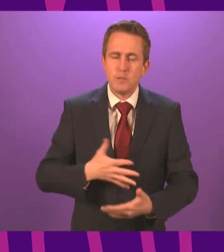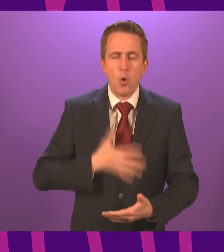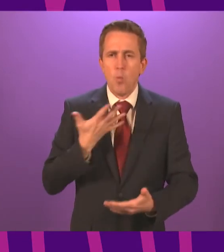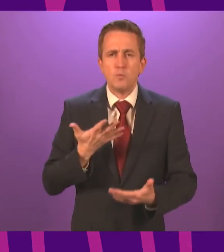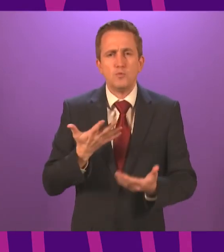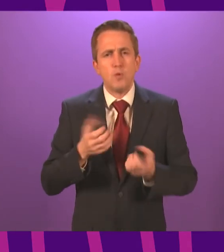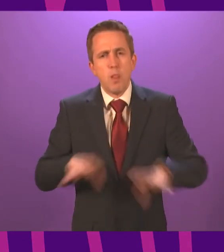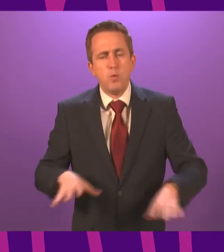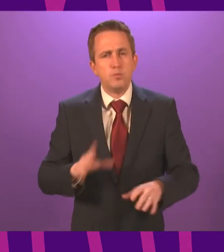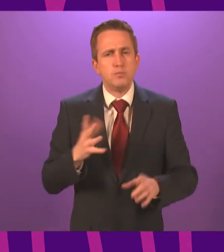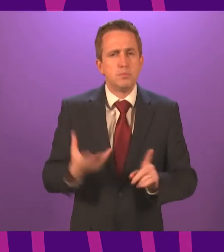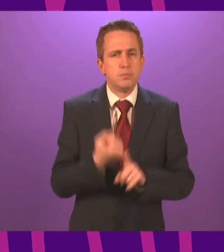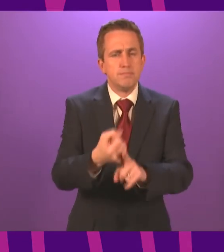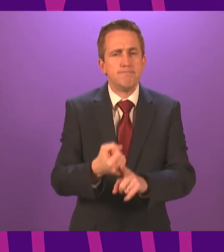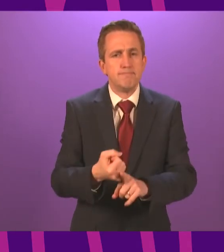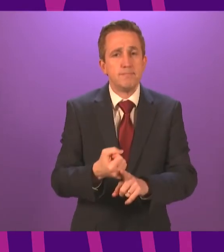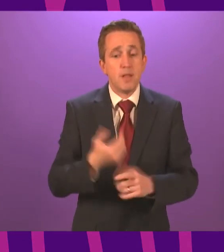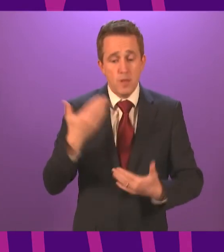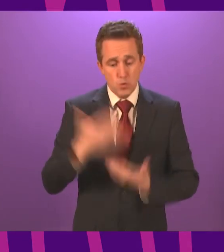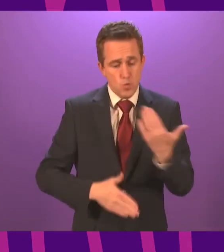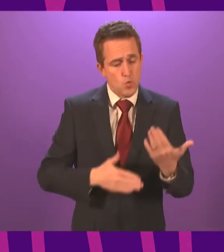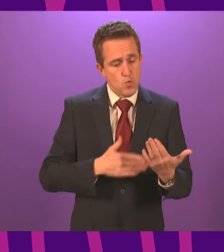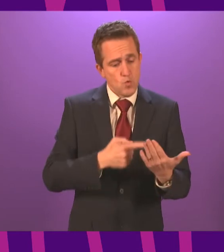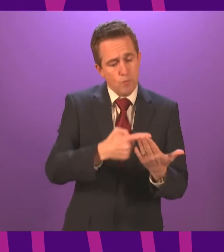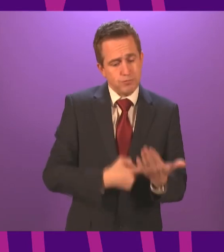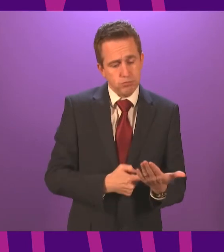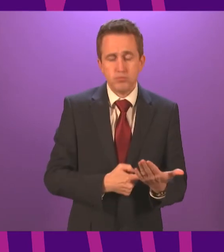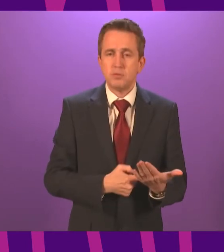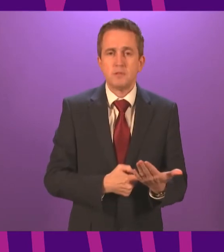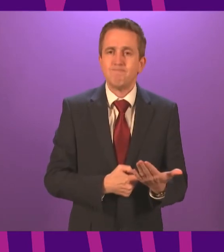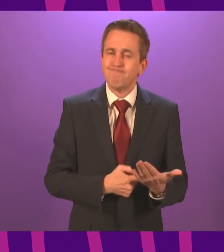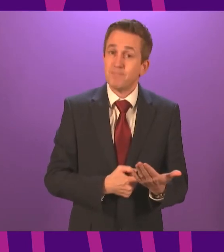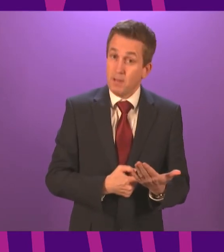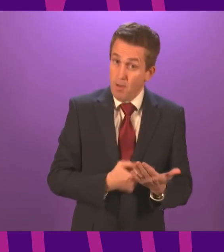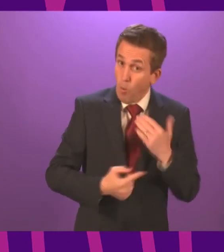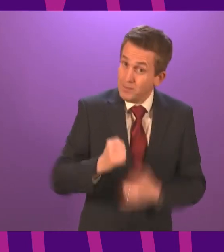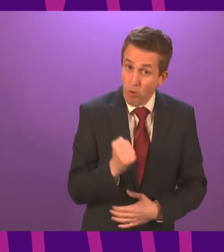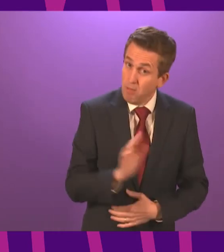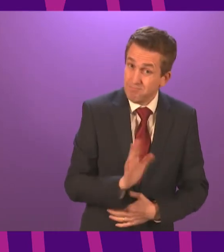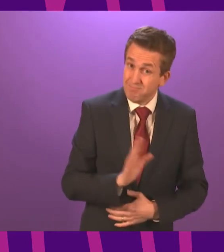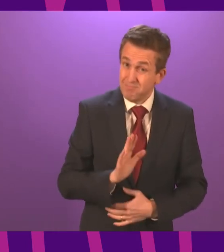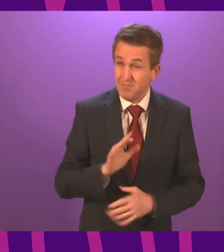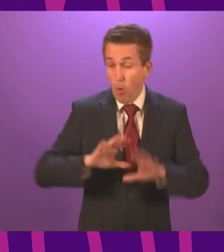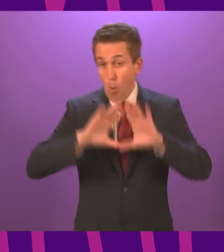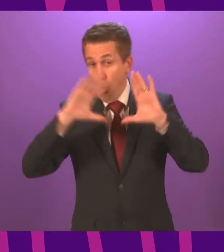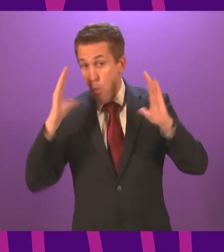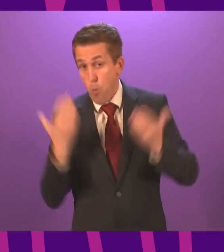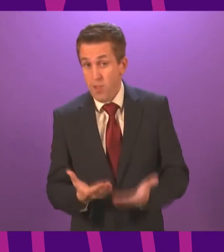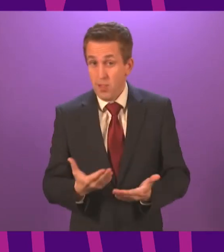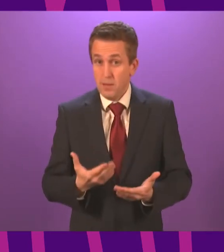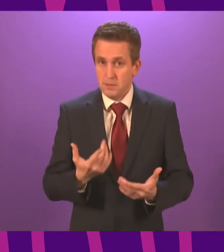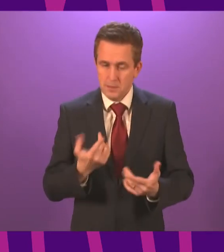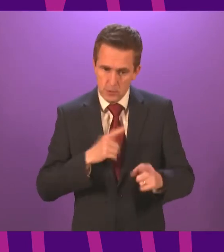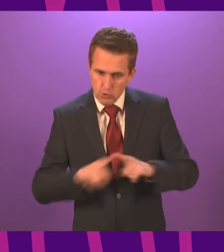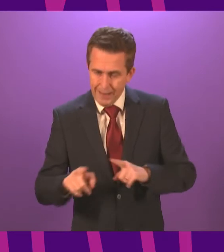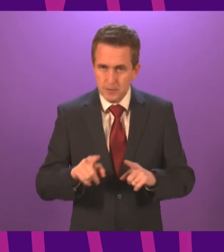away. We need to look at the new restrictions in context. Scotland is not alone in what it's doing. The whole world is facing the same